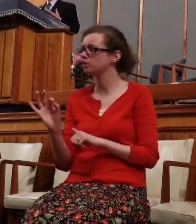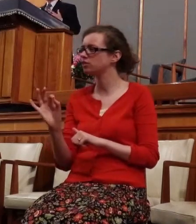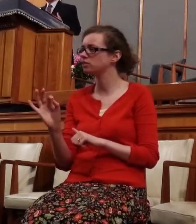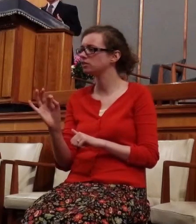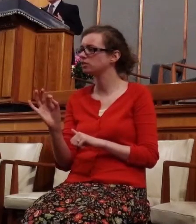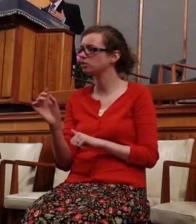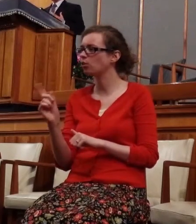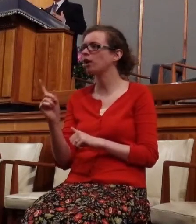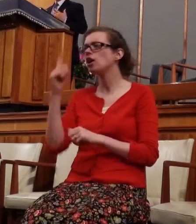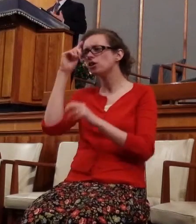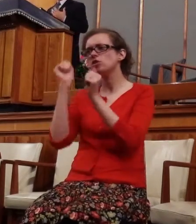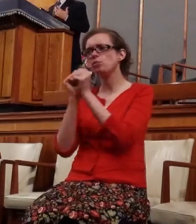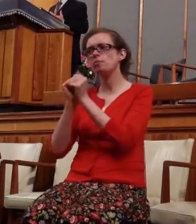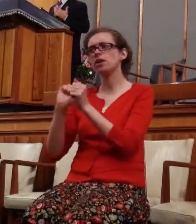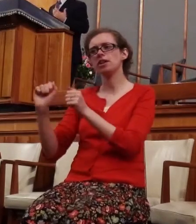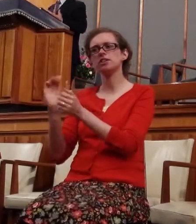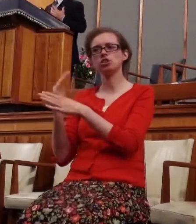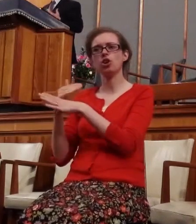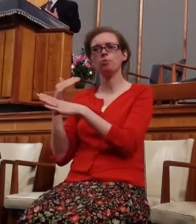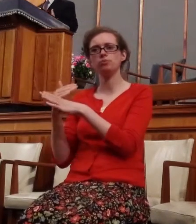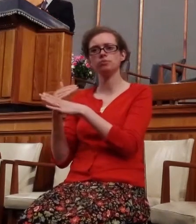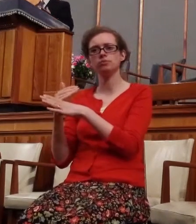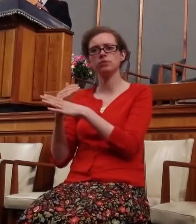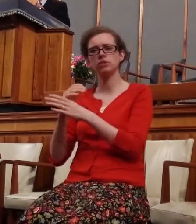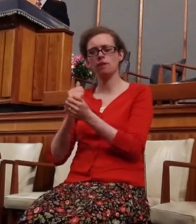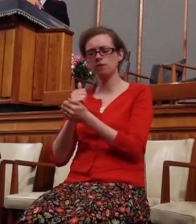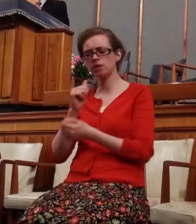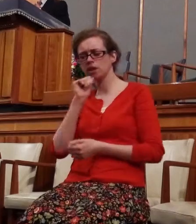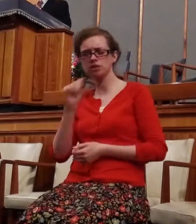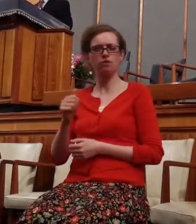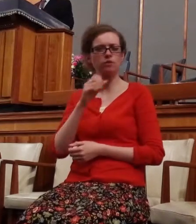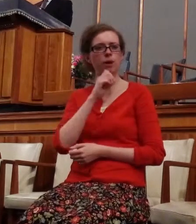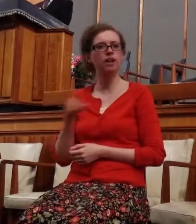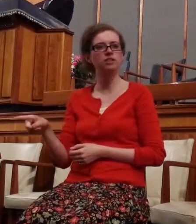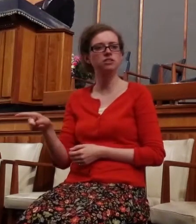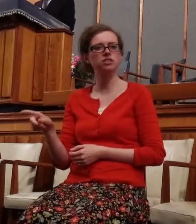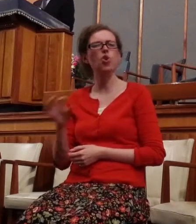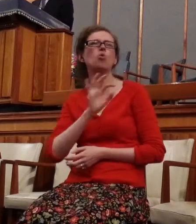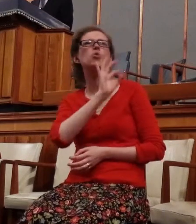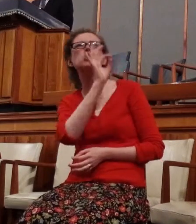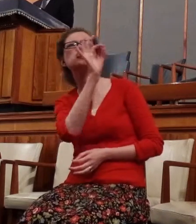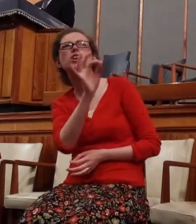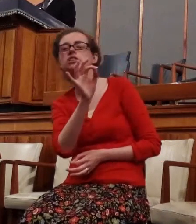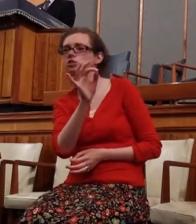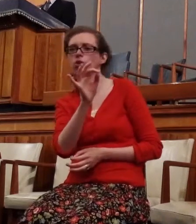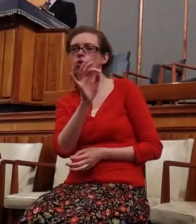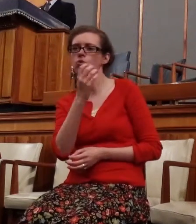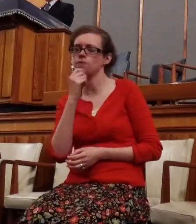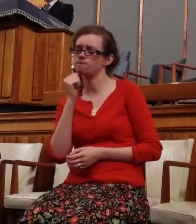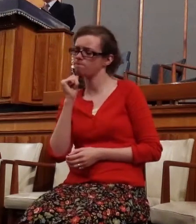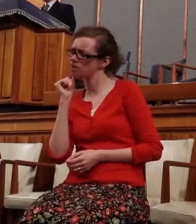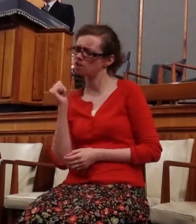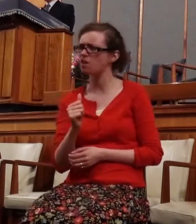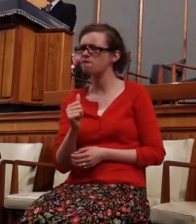is a rough Roman soldier, and Roman soldiers, they are brash, no care,